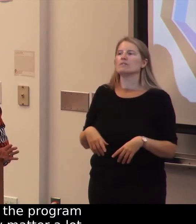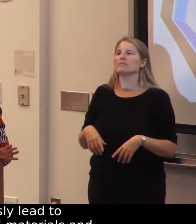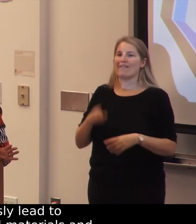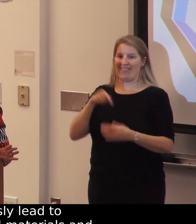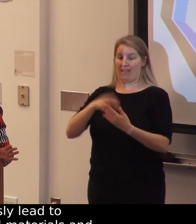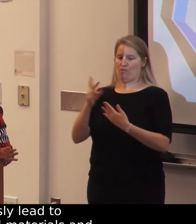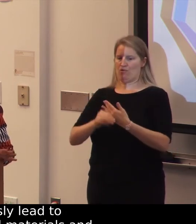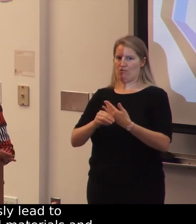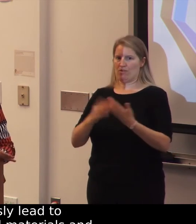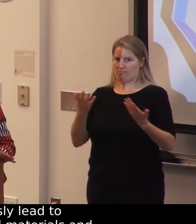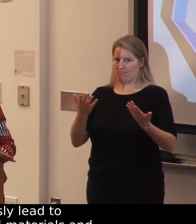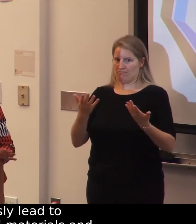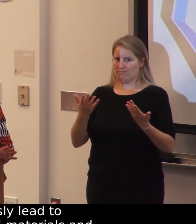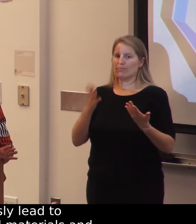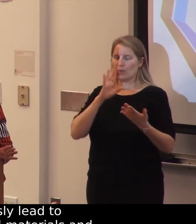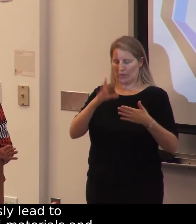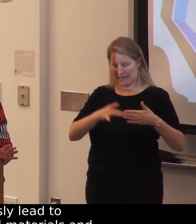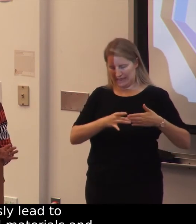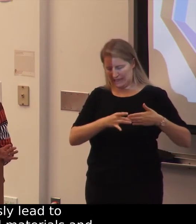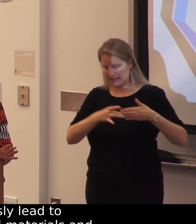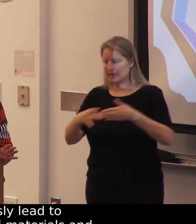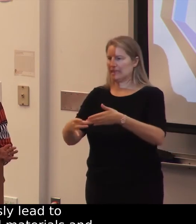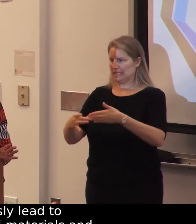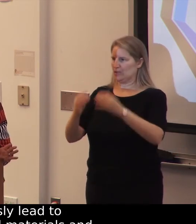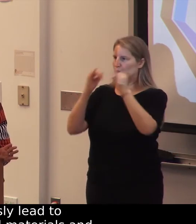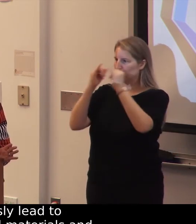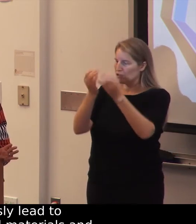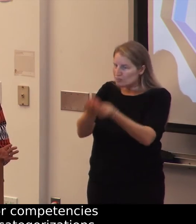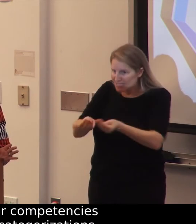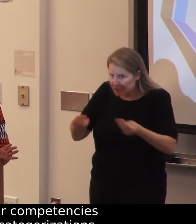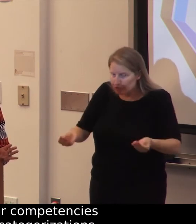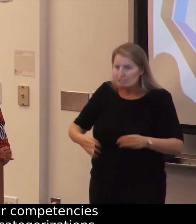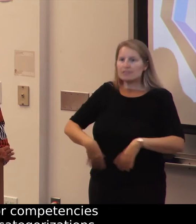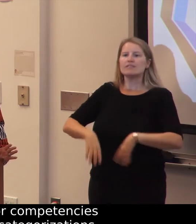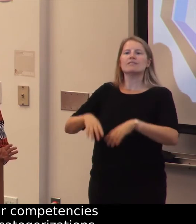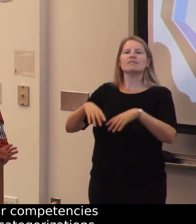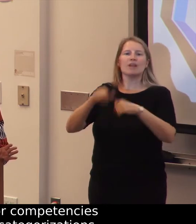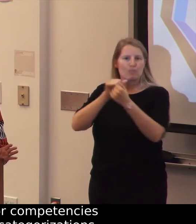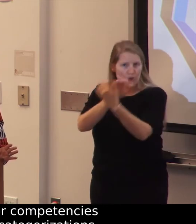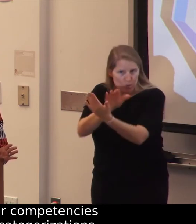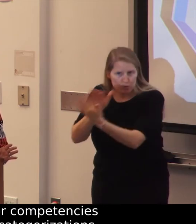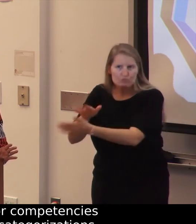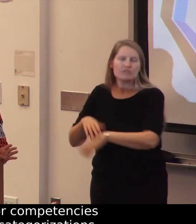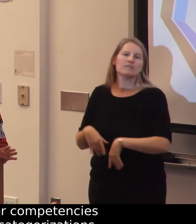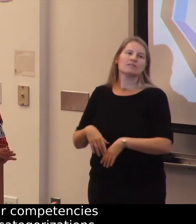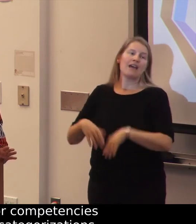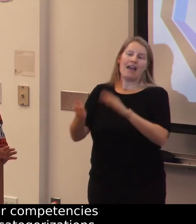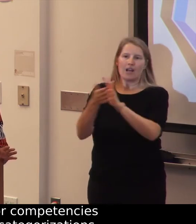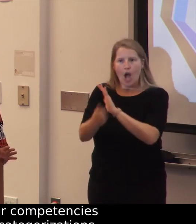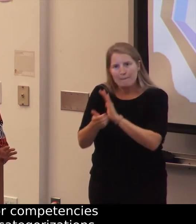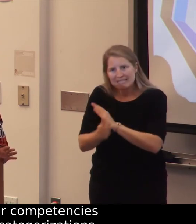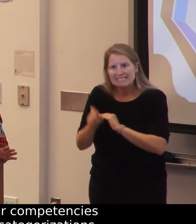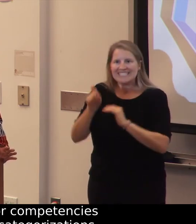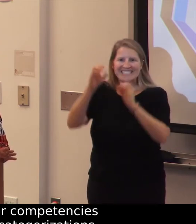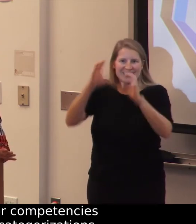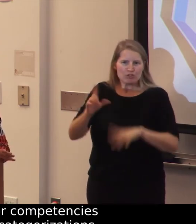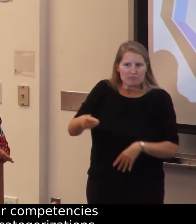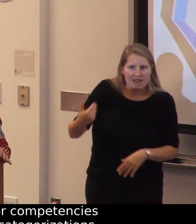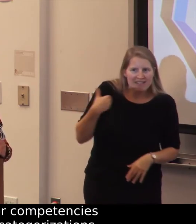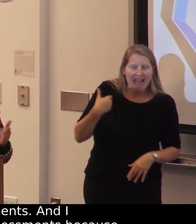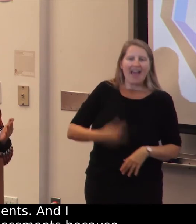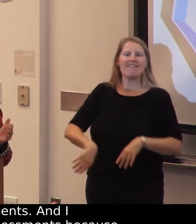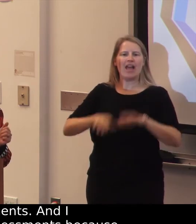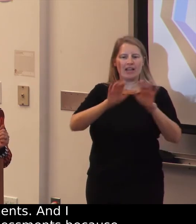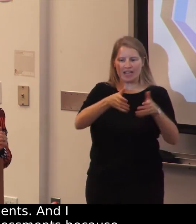lot, and those of course obviously lead to instructional materials and instructional approaches and instructor competencies and learner